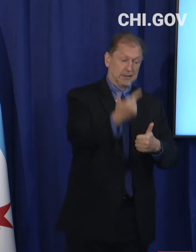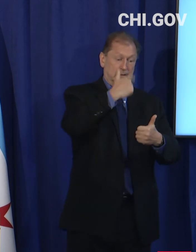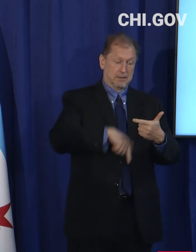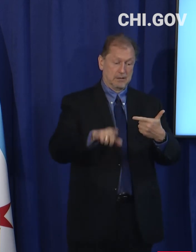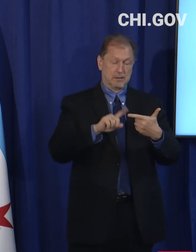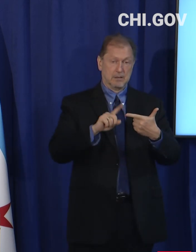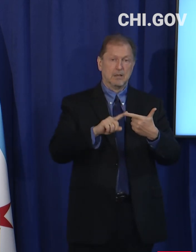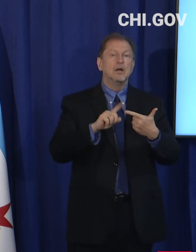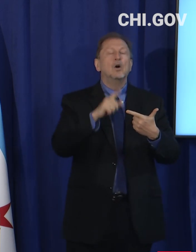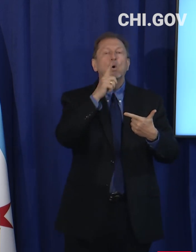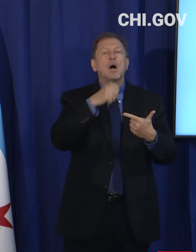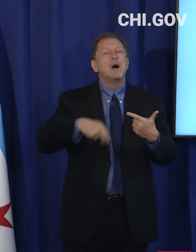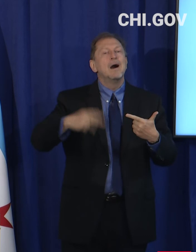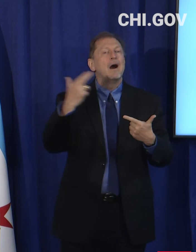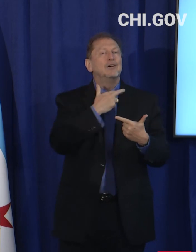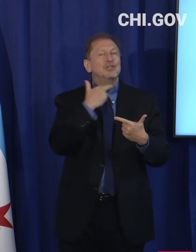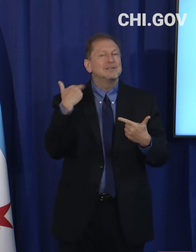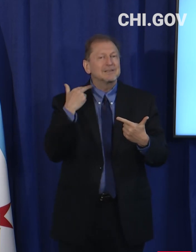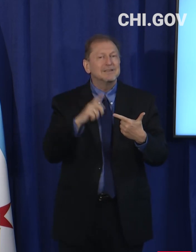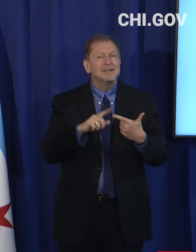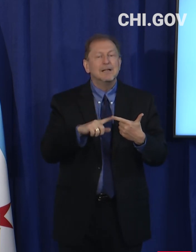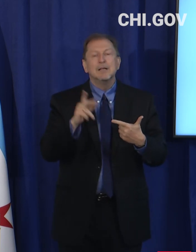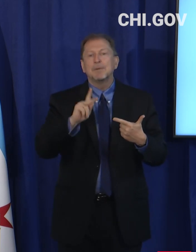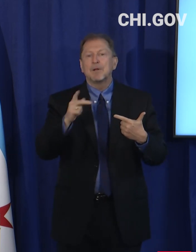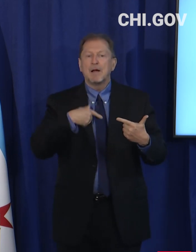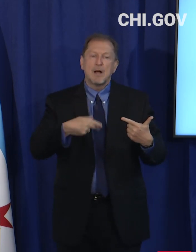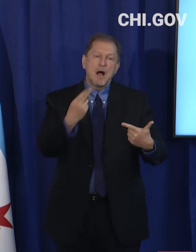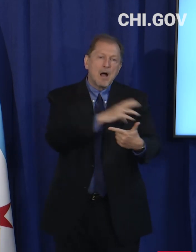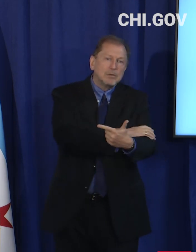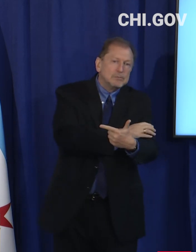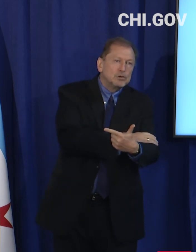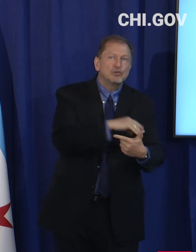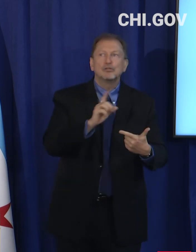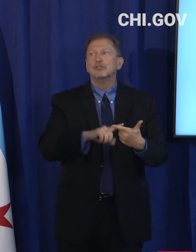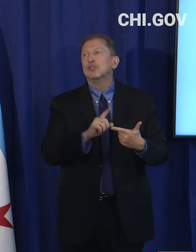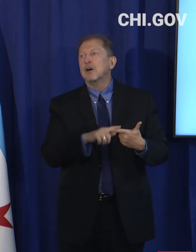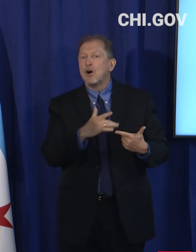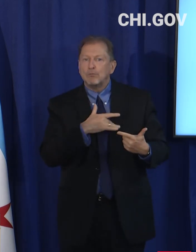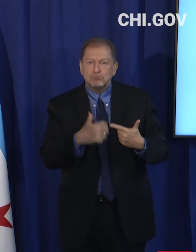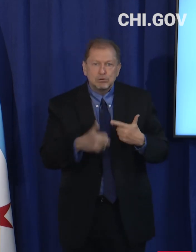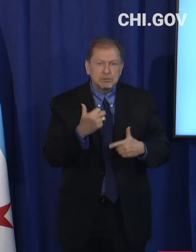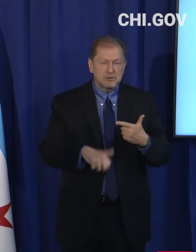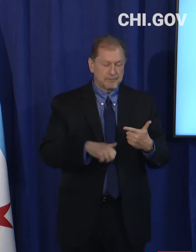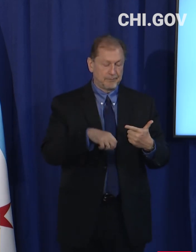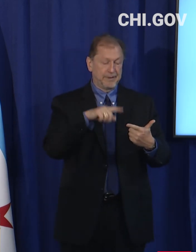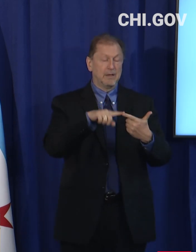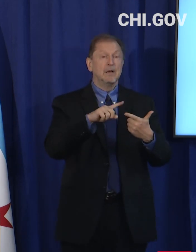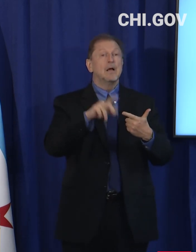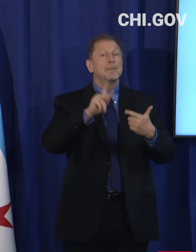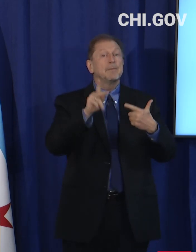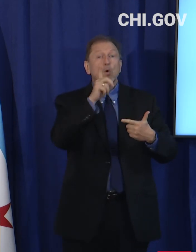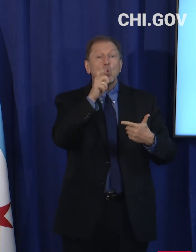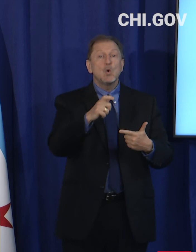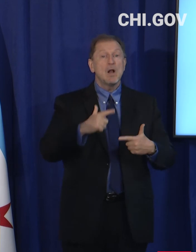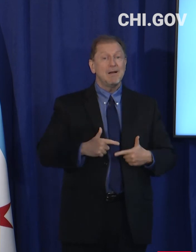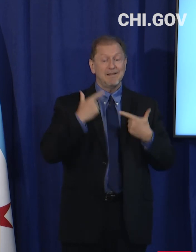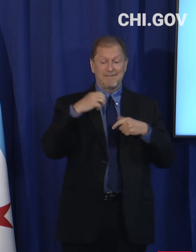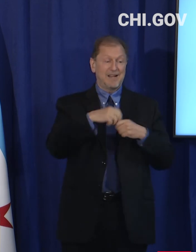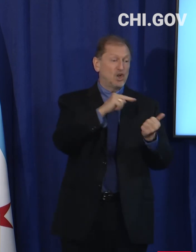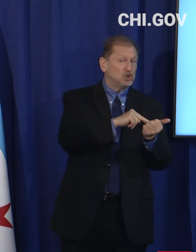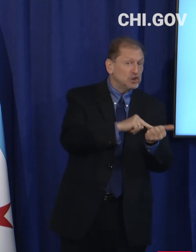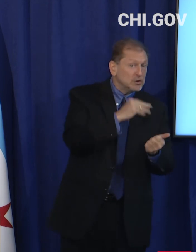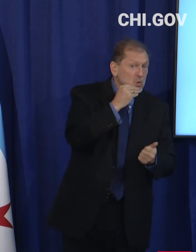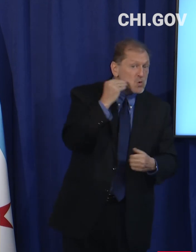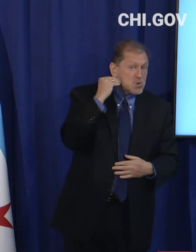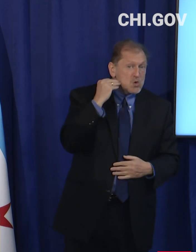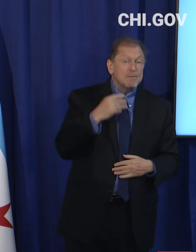there are individuals with underlying health conditions, older adults living in congregate settings, among others, which will be in the queue to get the